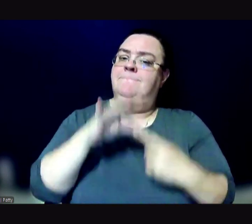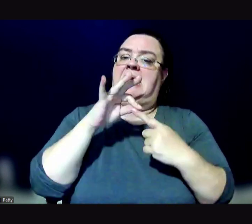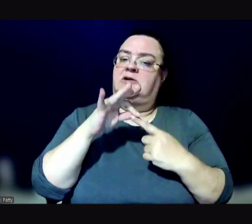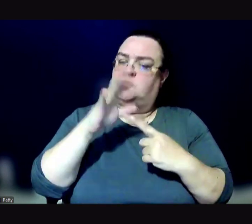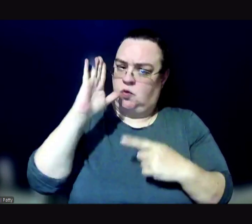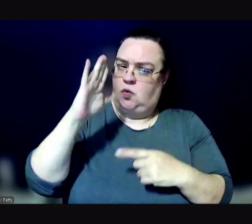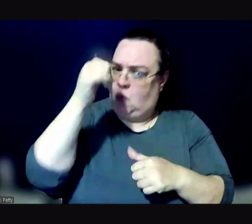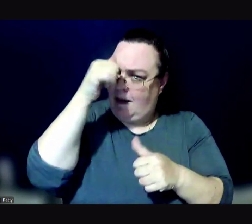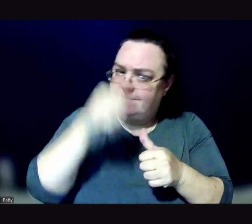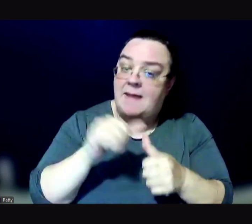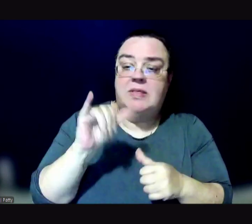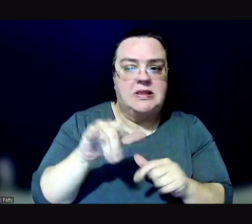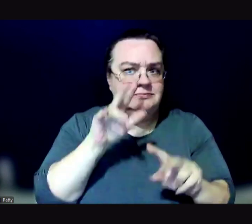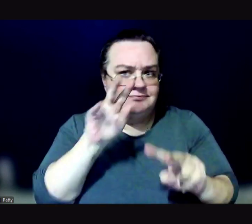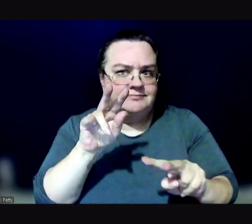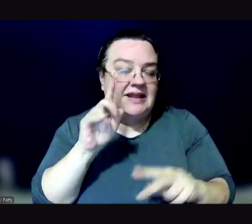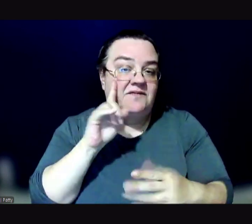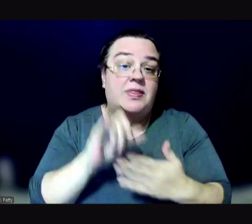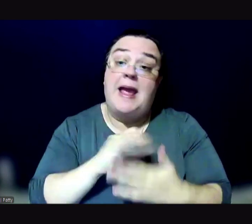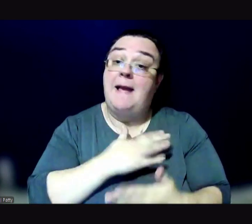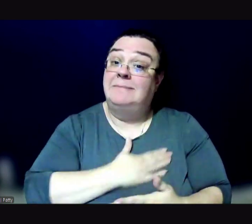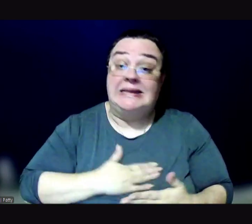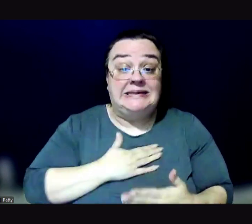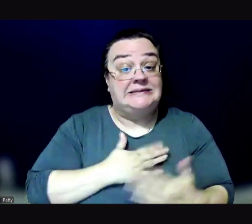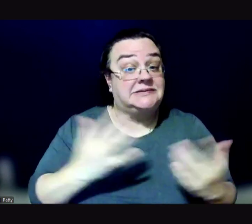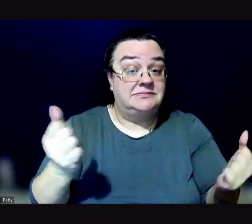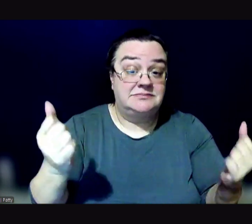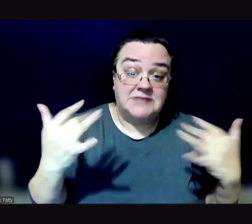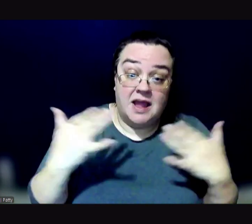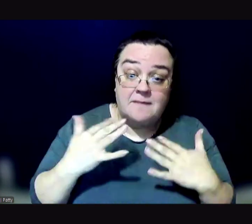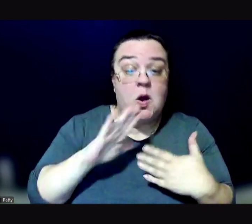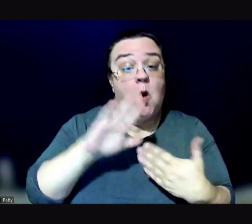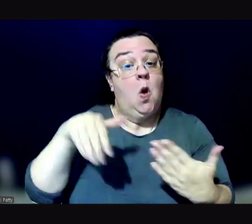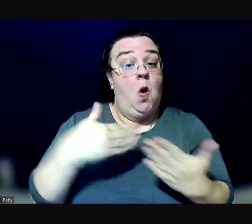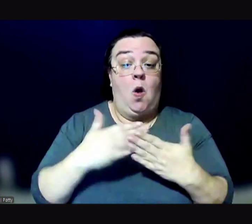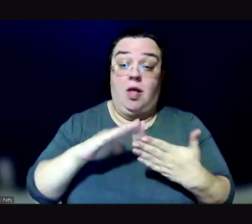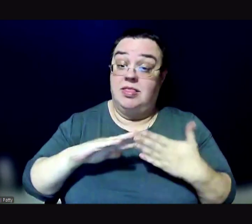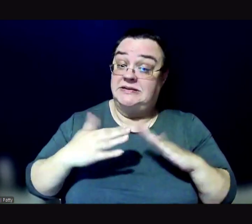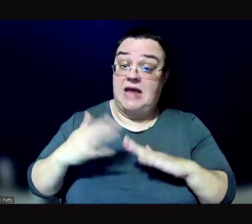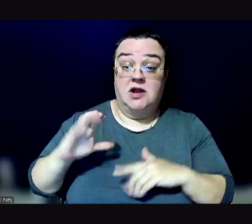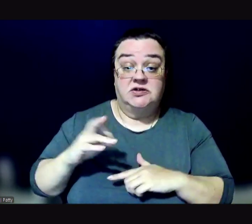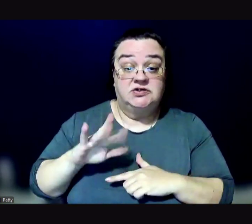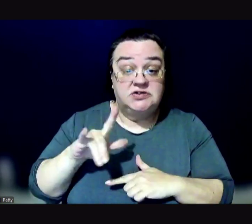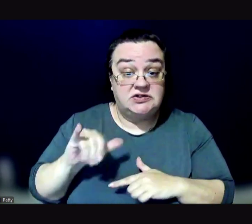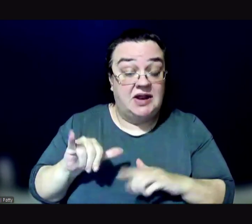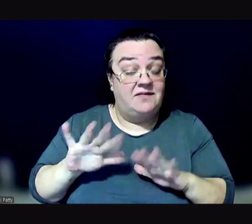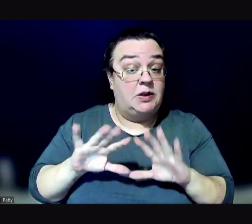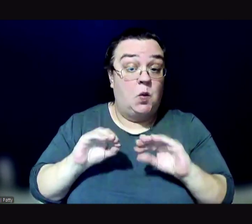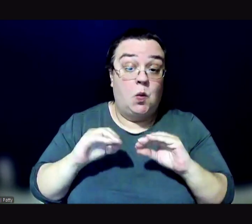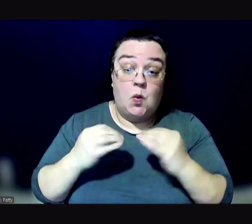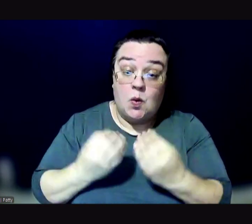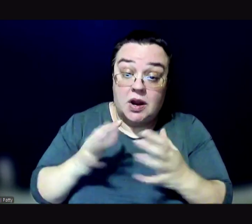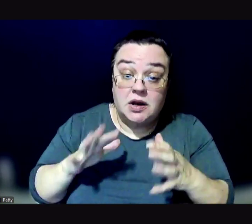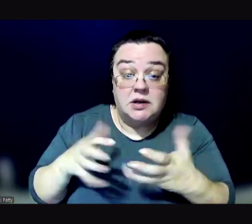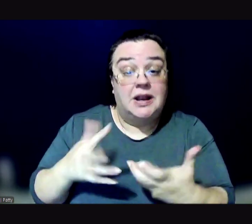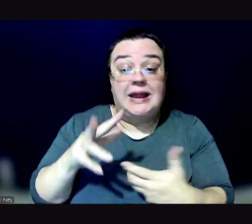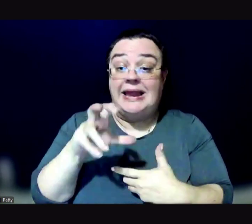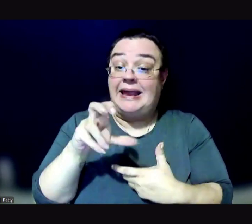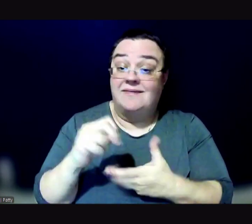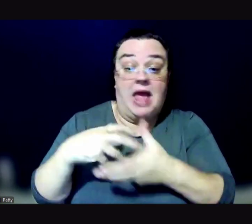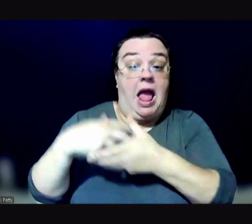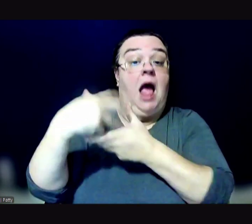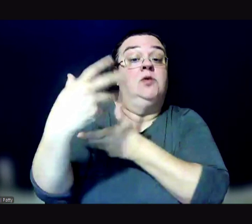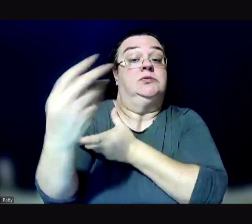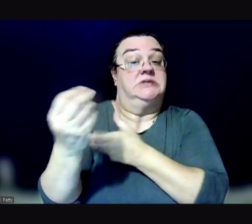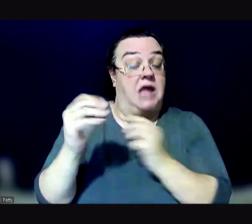that. Please, everyone, come out. All the Cheverly Town organizations, even outside organizations